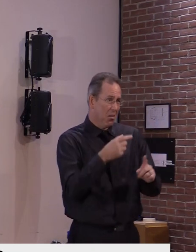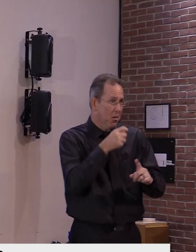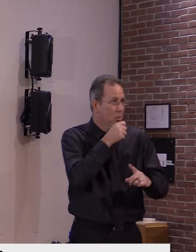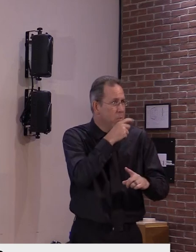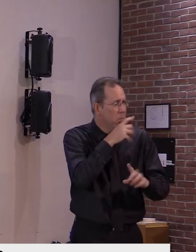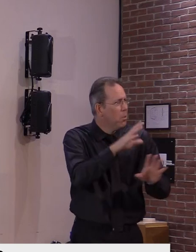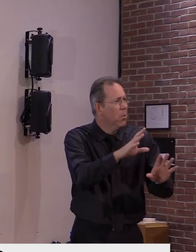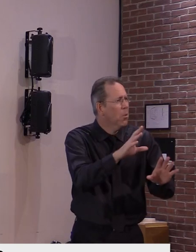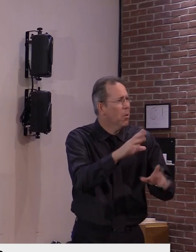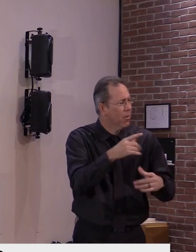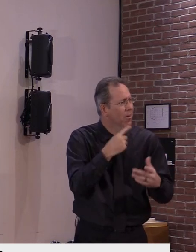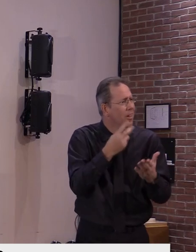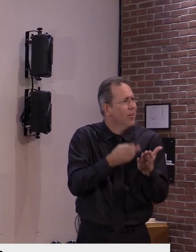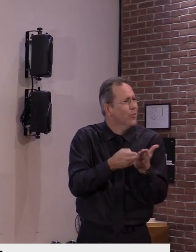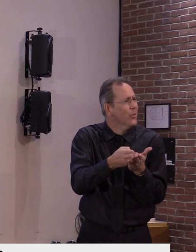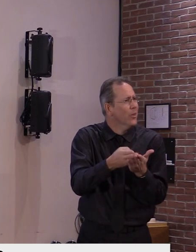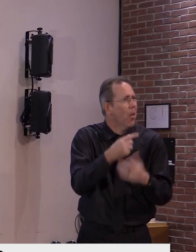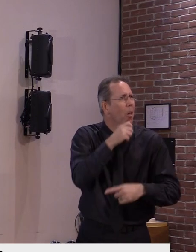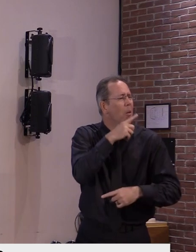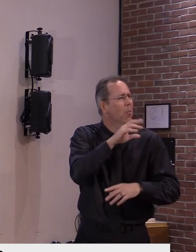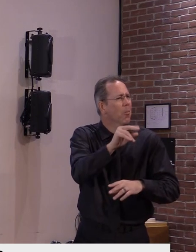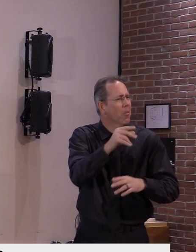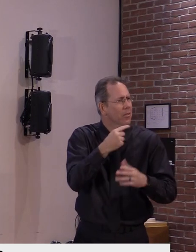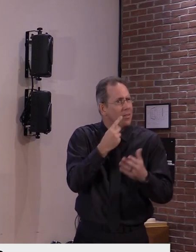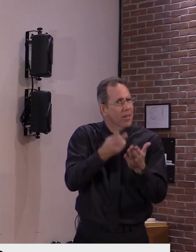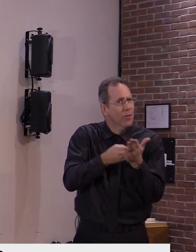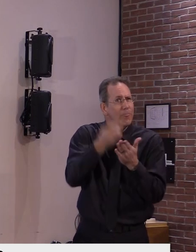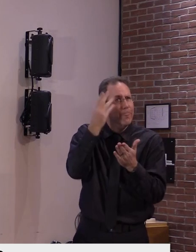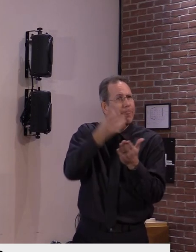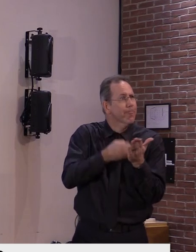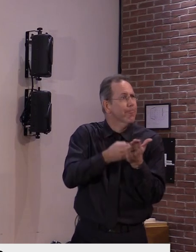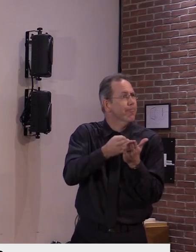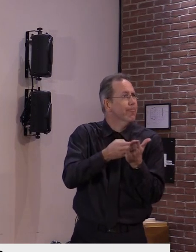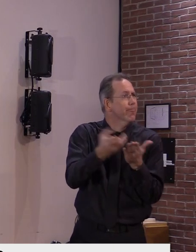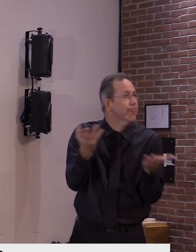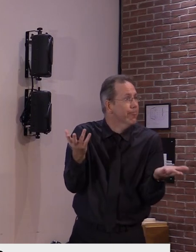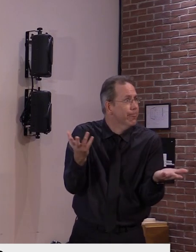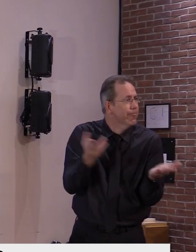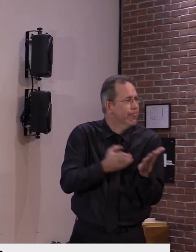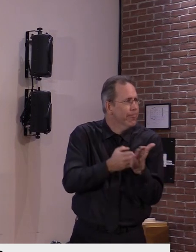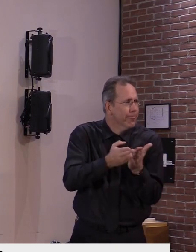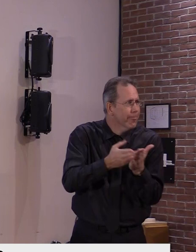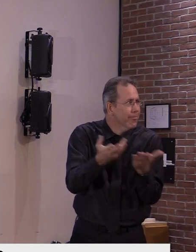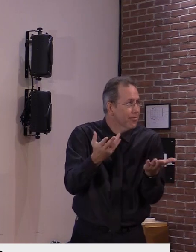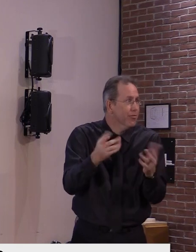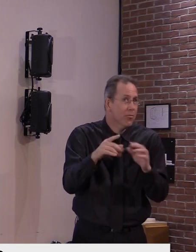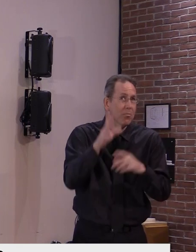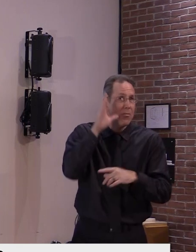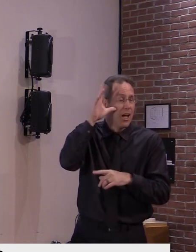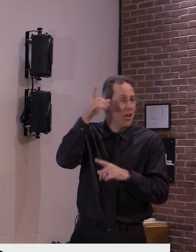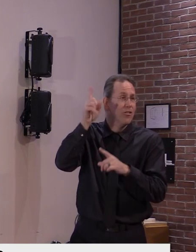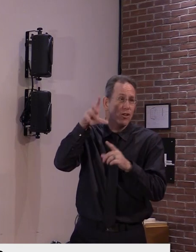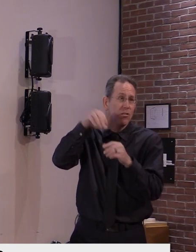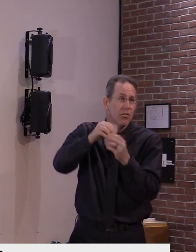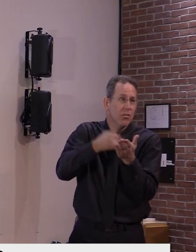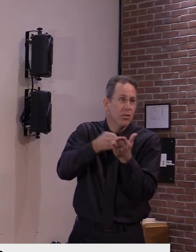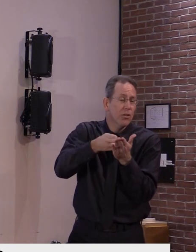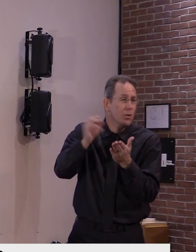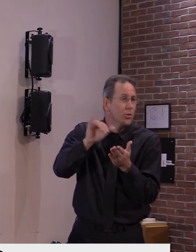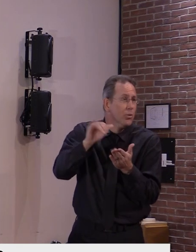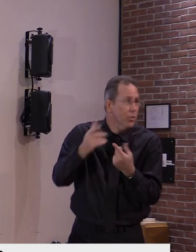kids. The parents play a role in this as well. So, Secretary French, can you add to this?